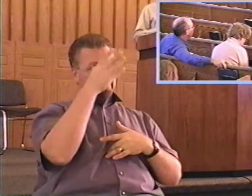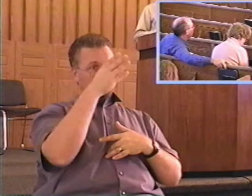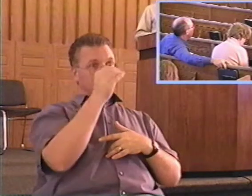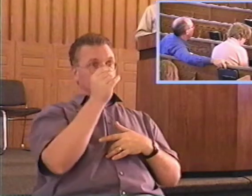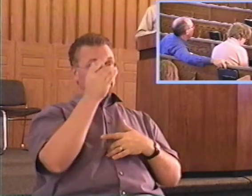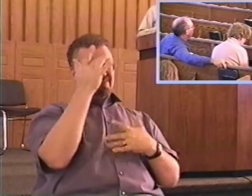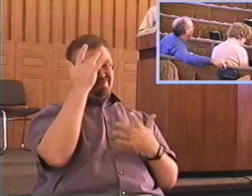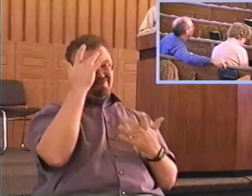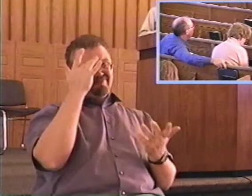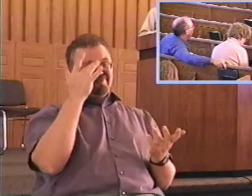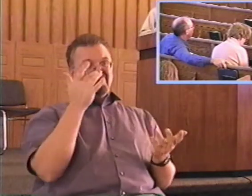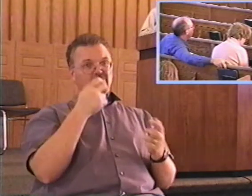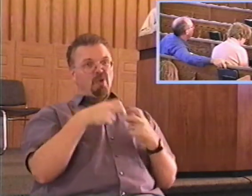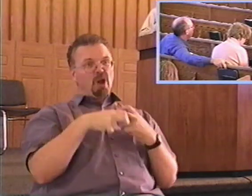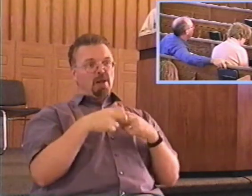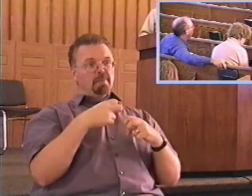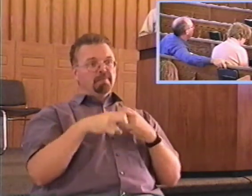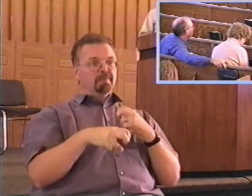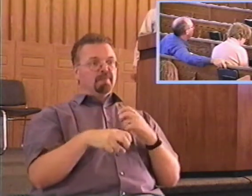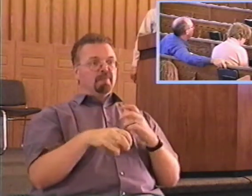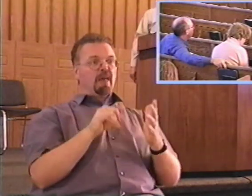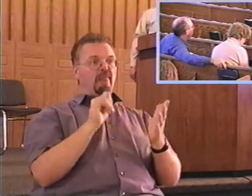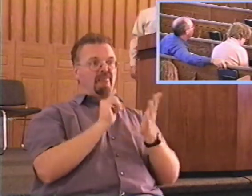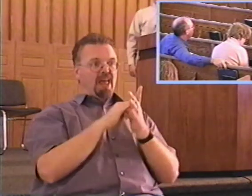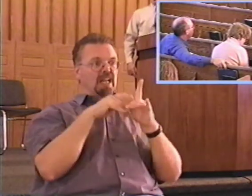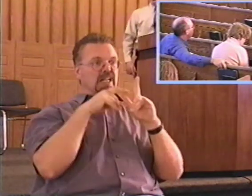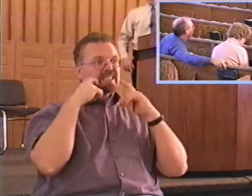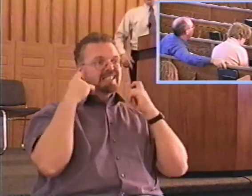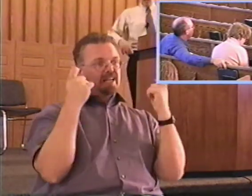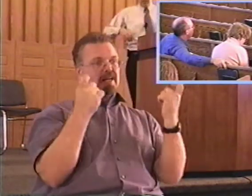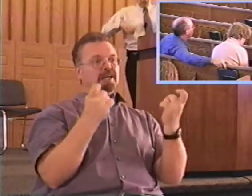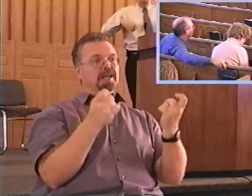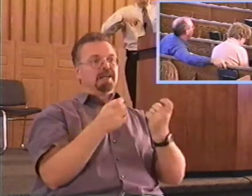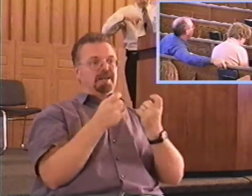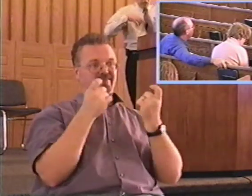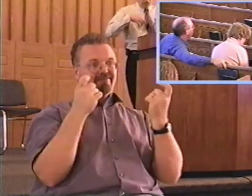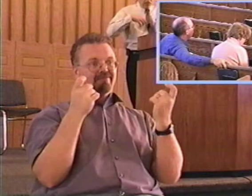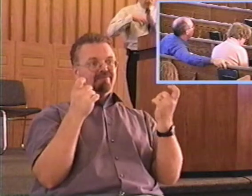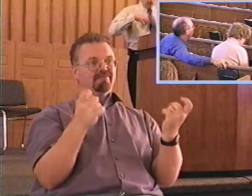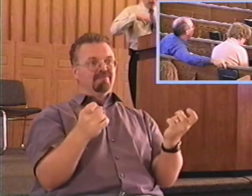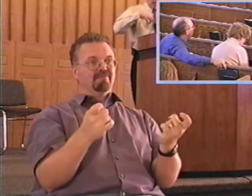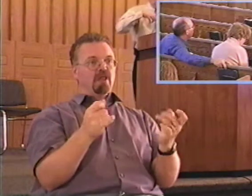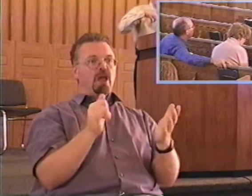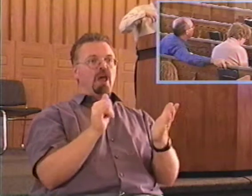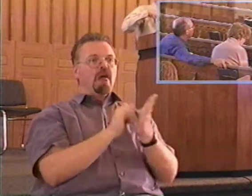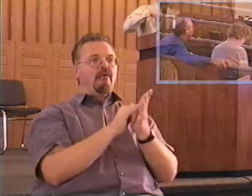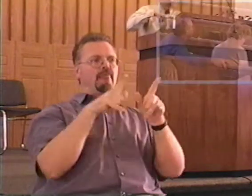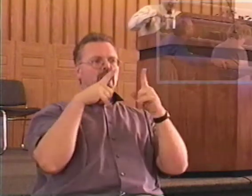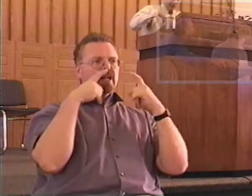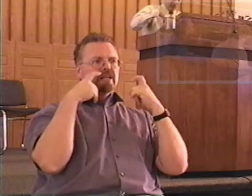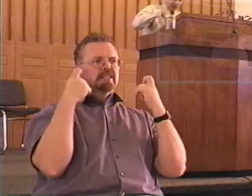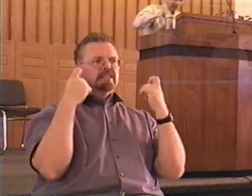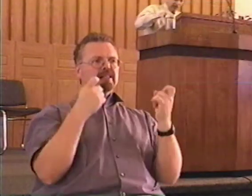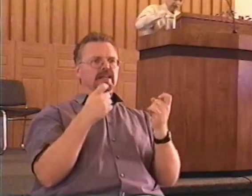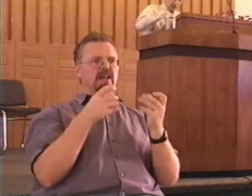And that sickness and disease is sin. And that sin, the way that sin